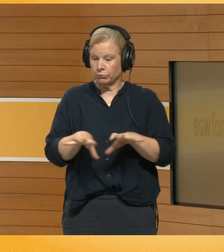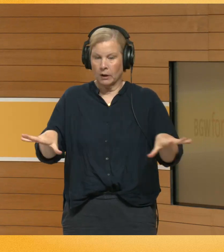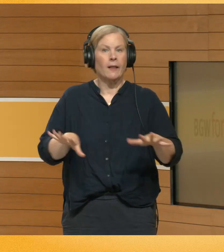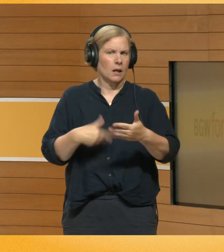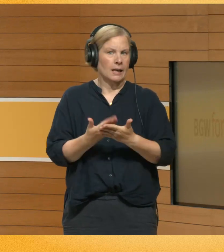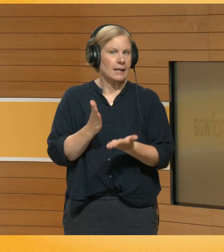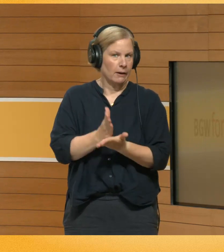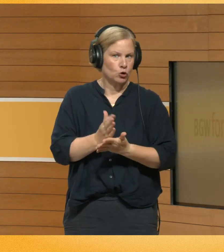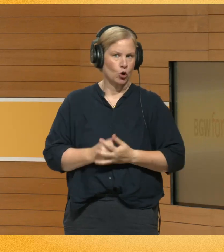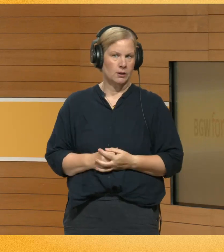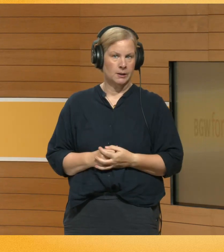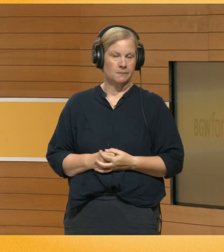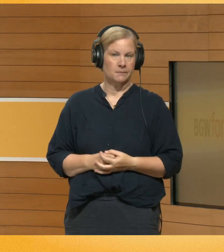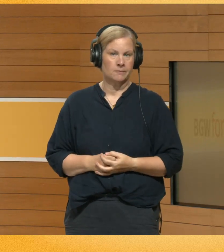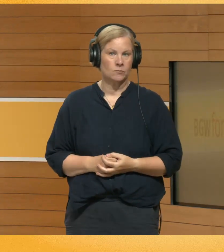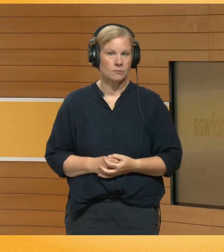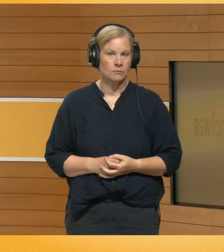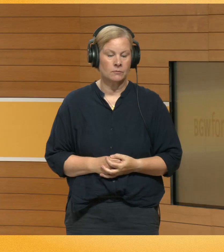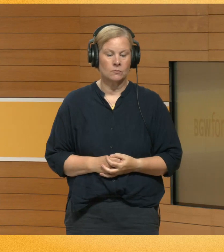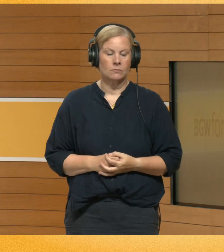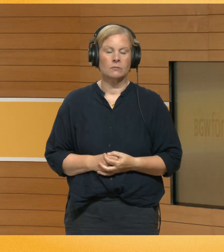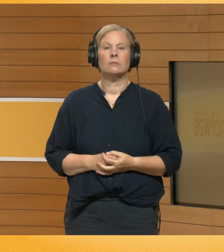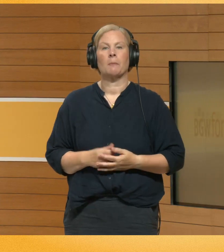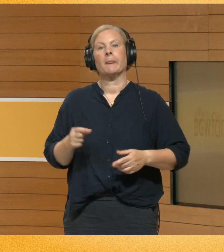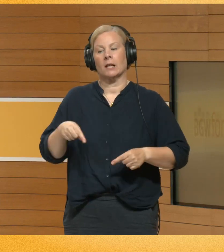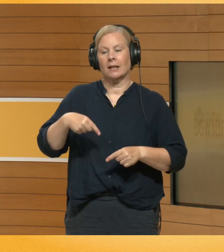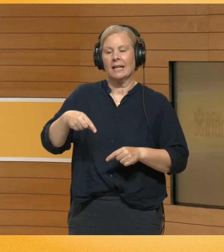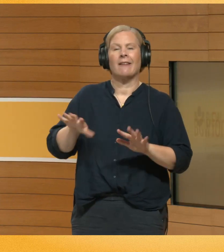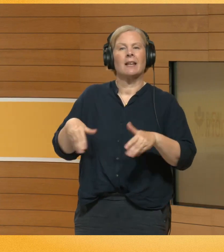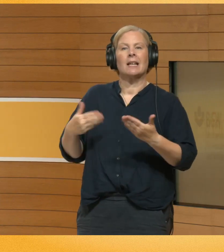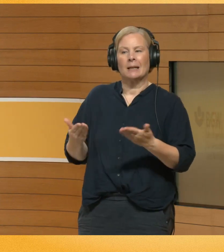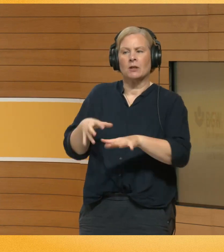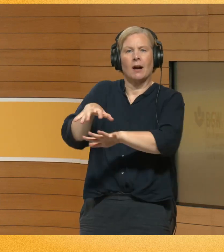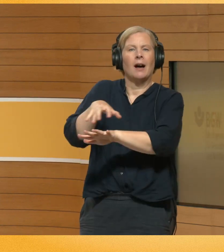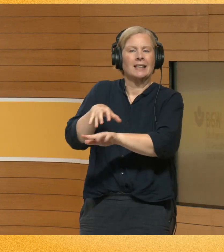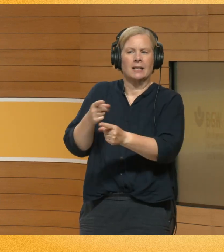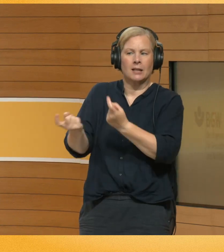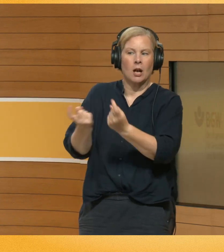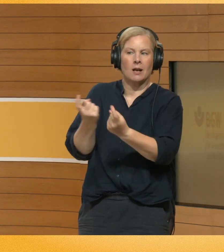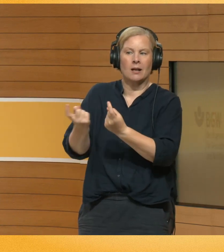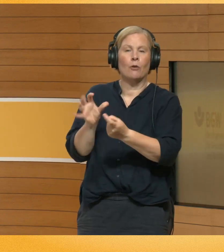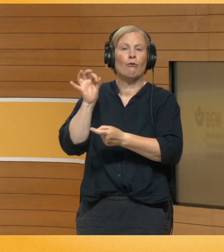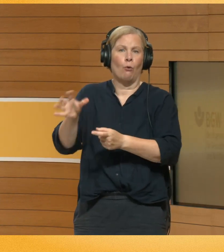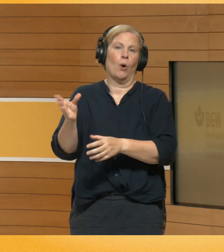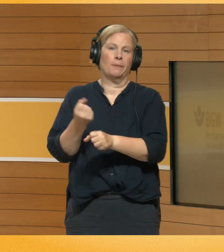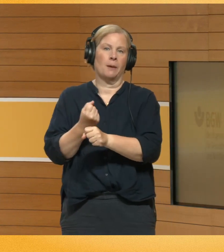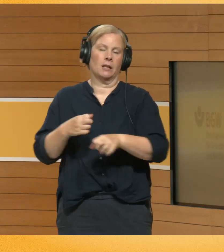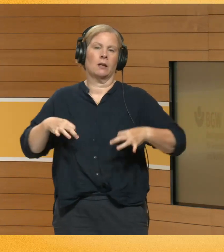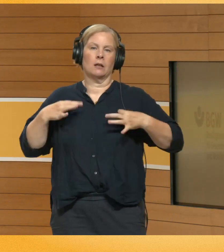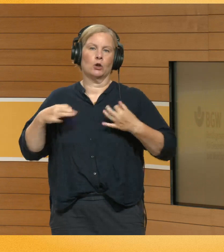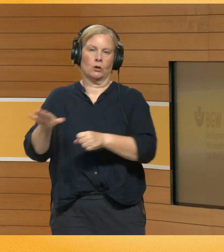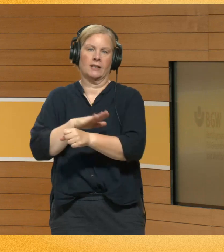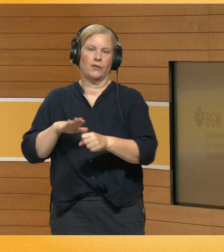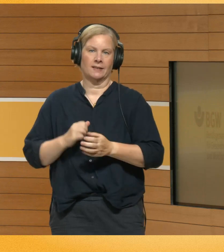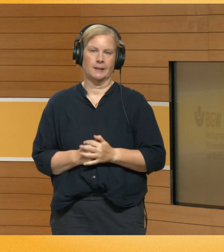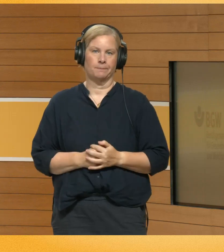am going to throw more light on. What was this incentive package? In fact, one highlight